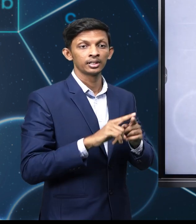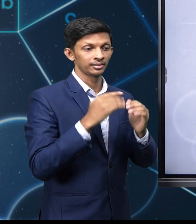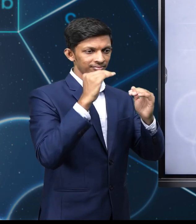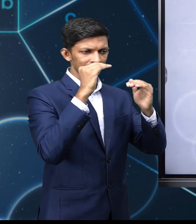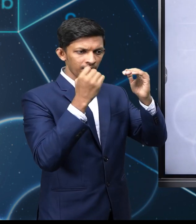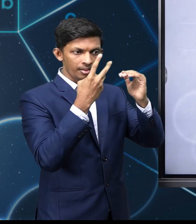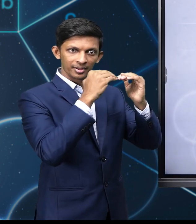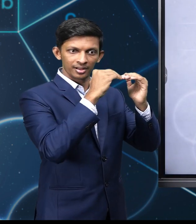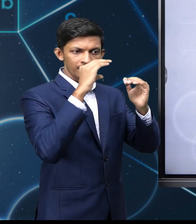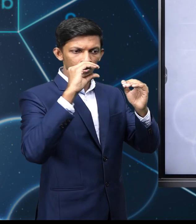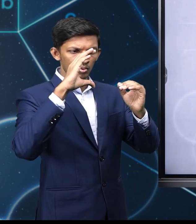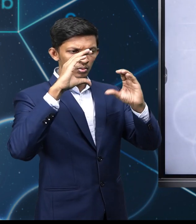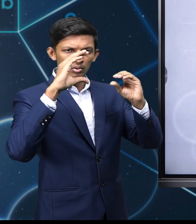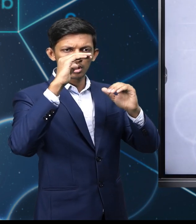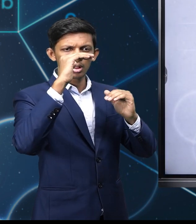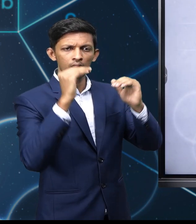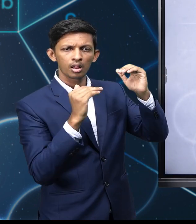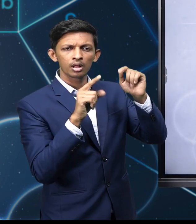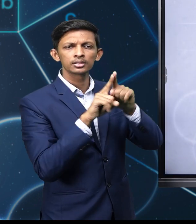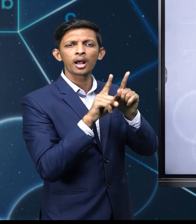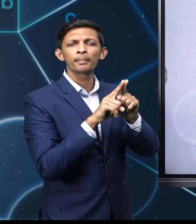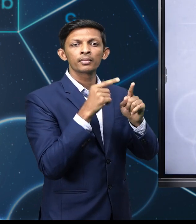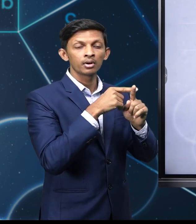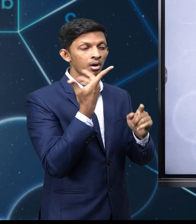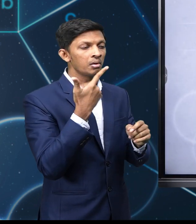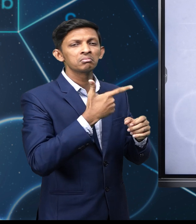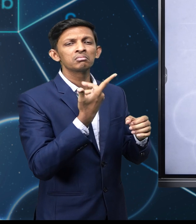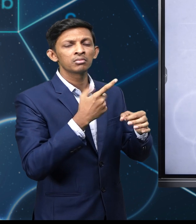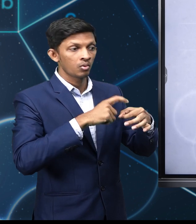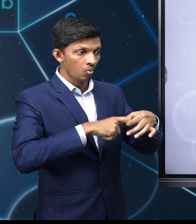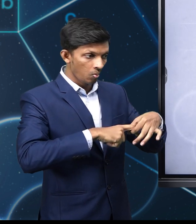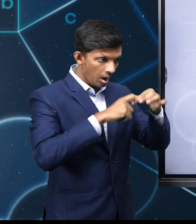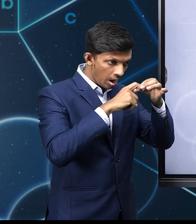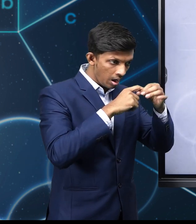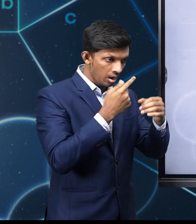All the ratios are equivalent and their simplified form is 1 by 500.